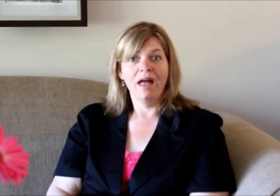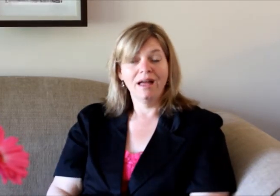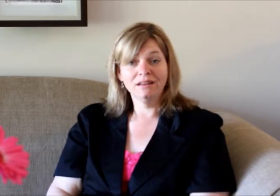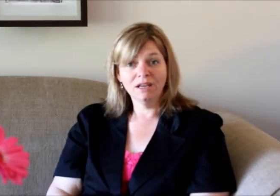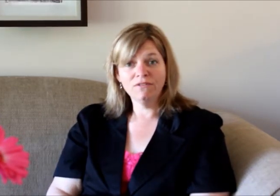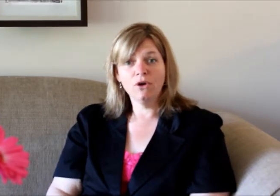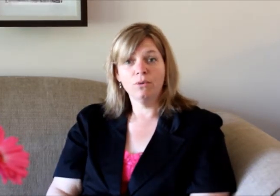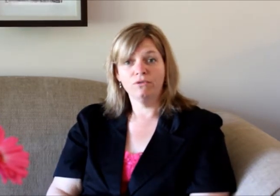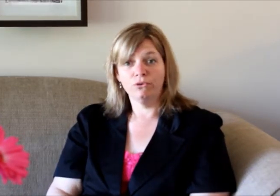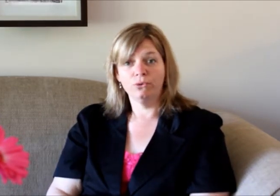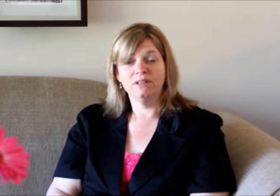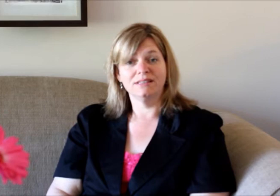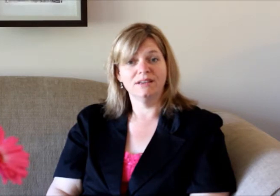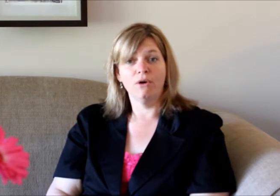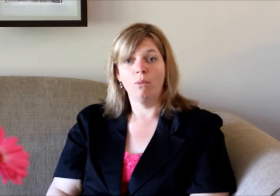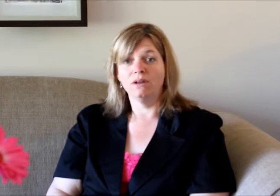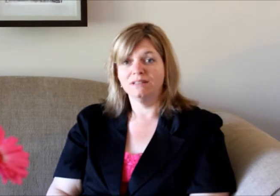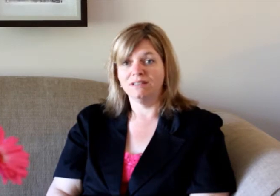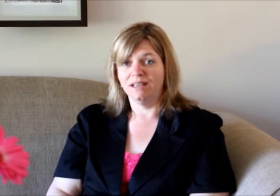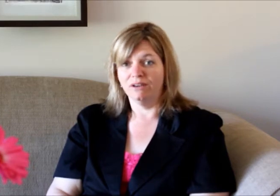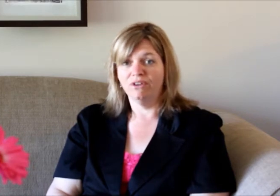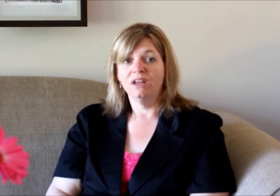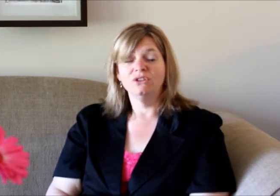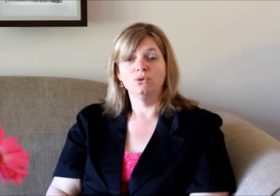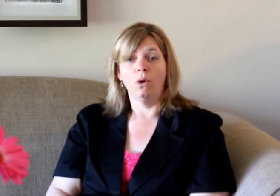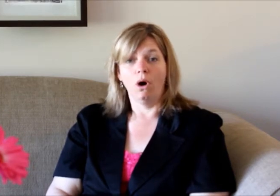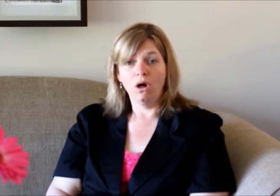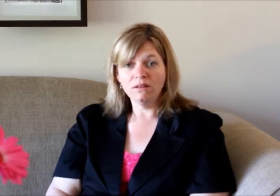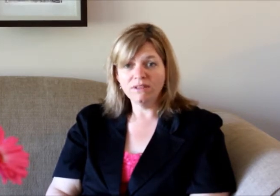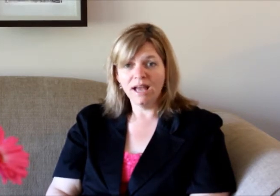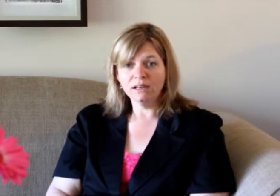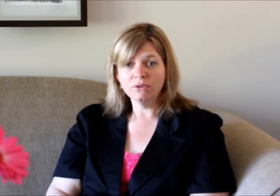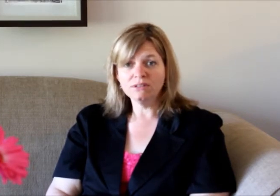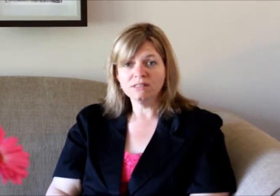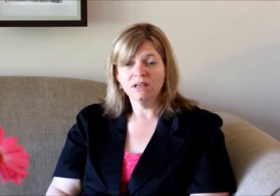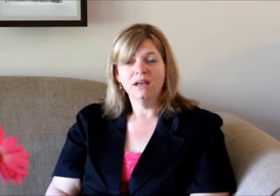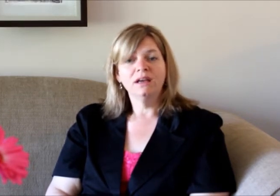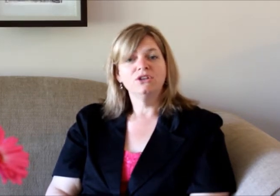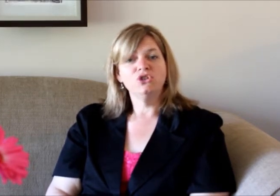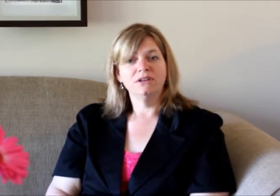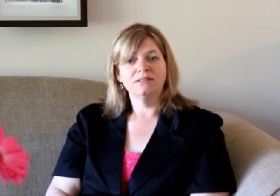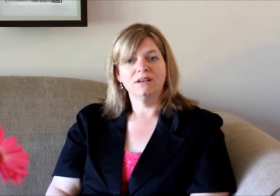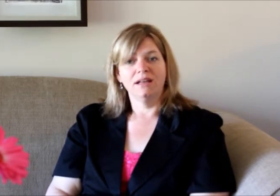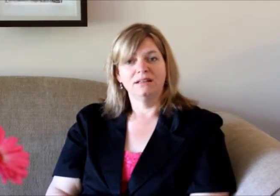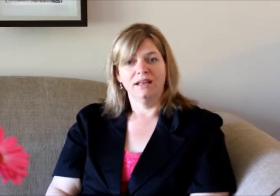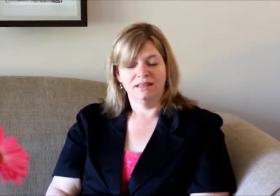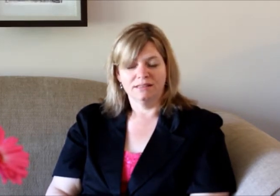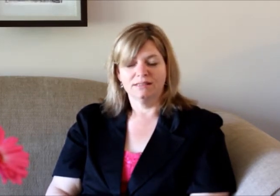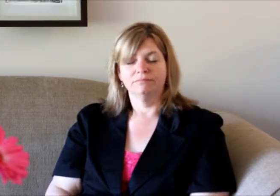And if there were food that Sarah wanted to give to all of the animals, she could sign it like this.